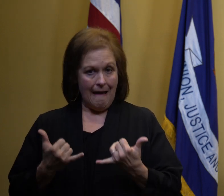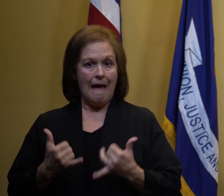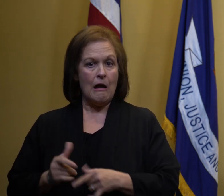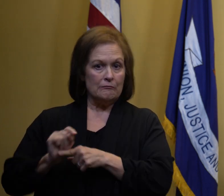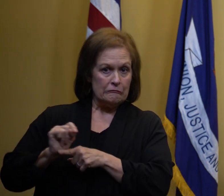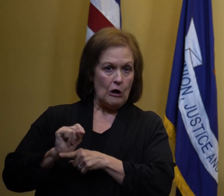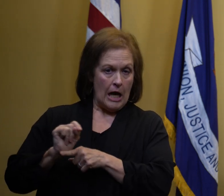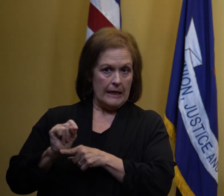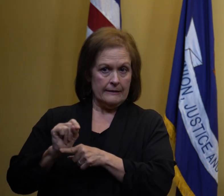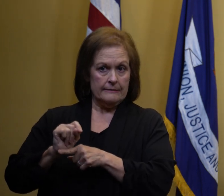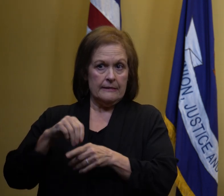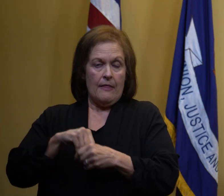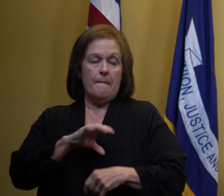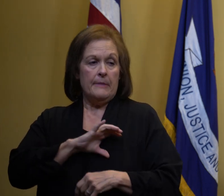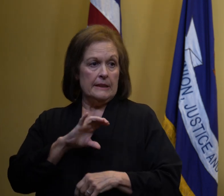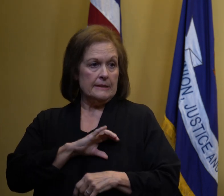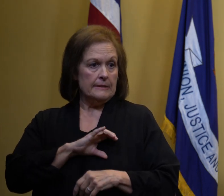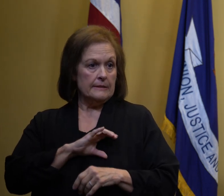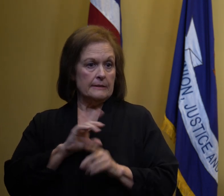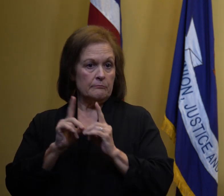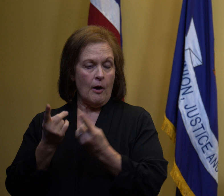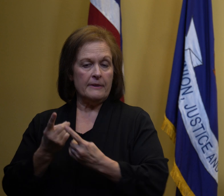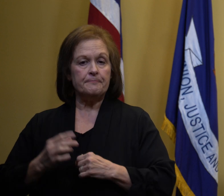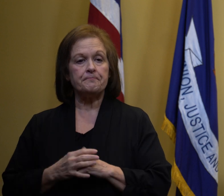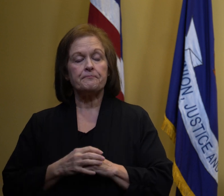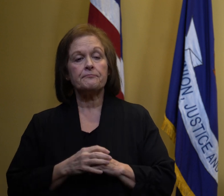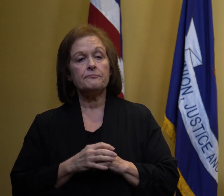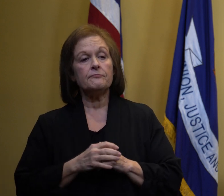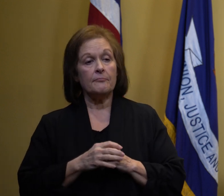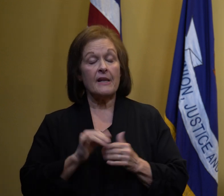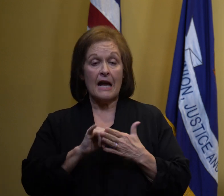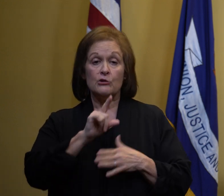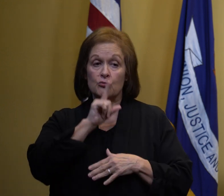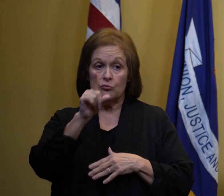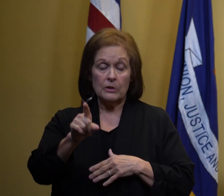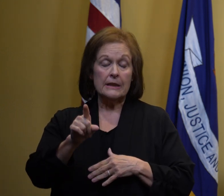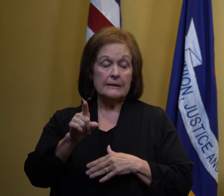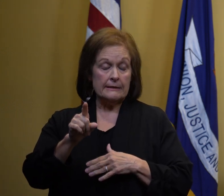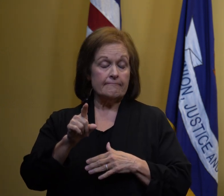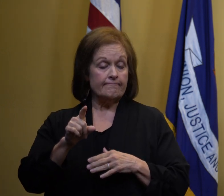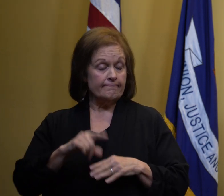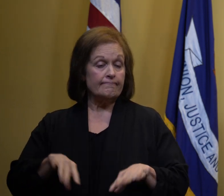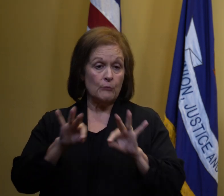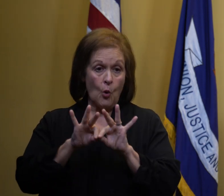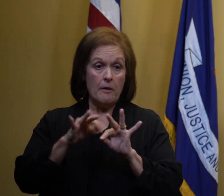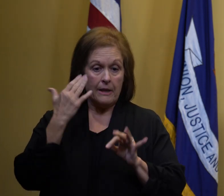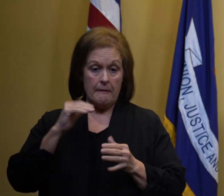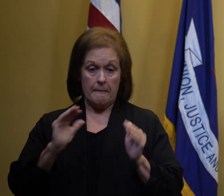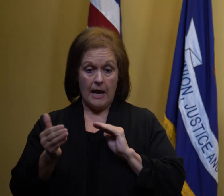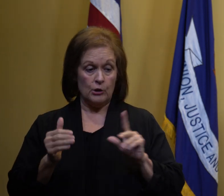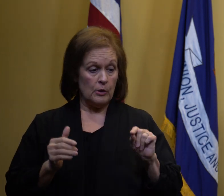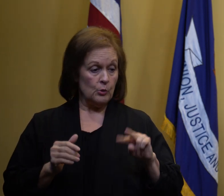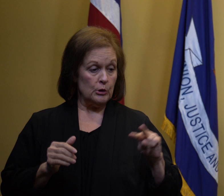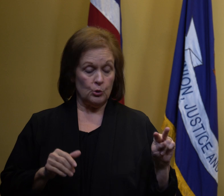the academy currently. And this is substantial, again, as it relates to comparing 2022